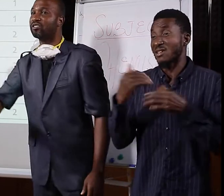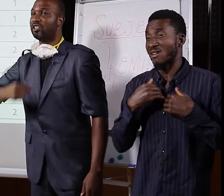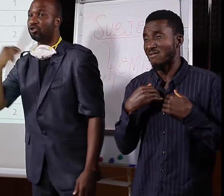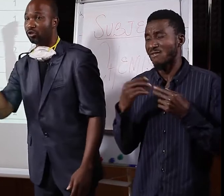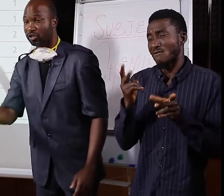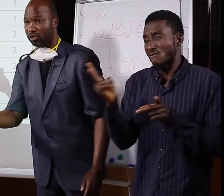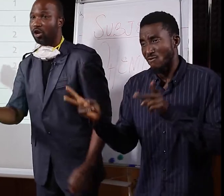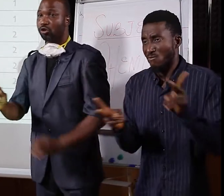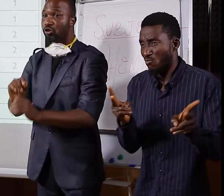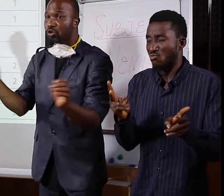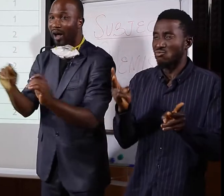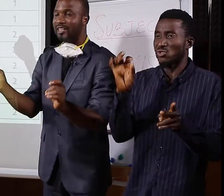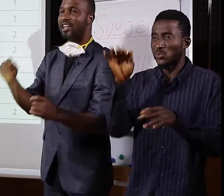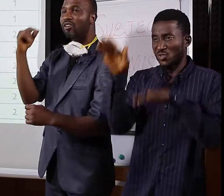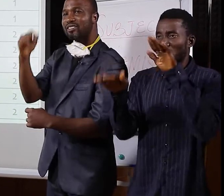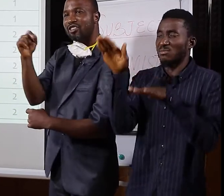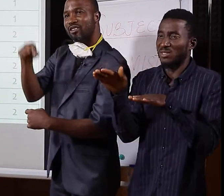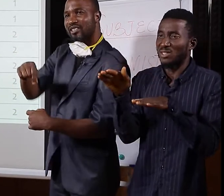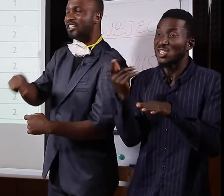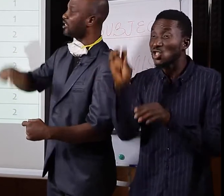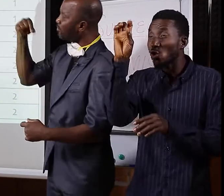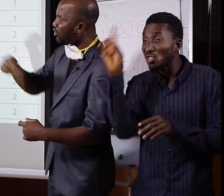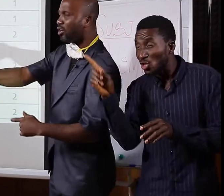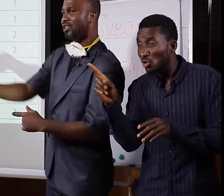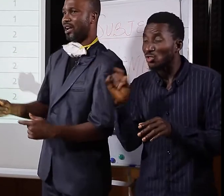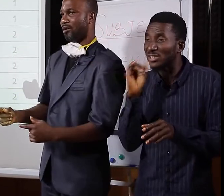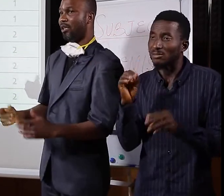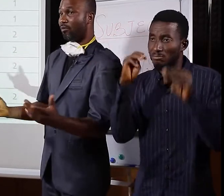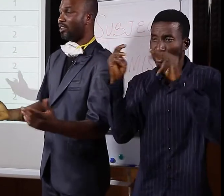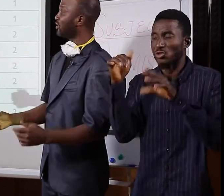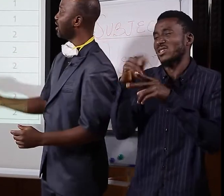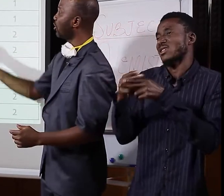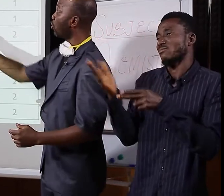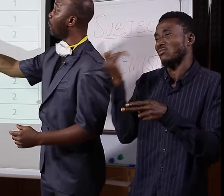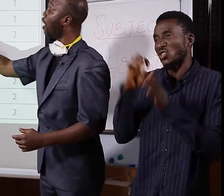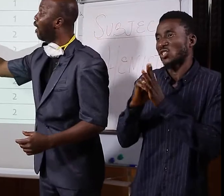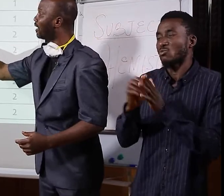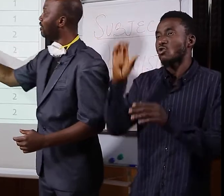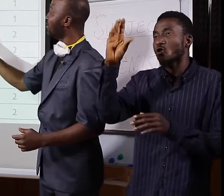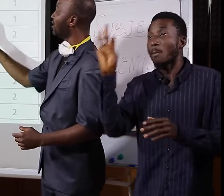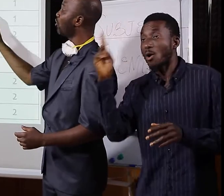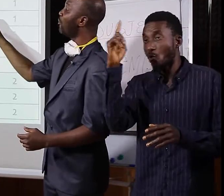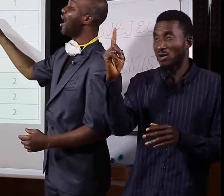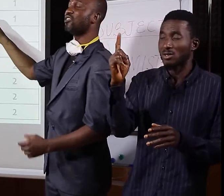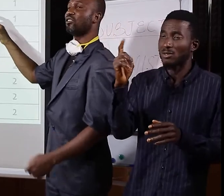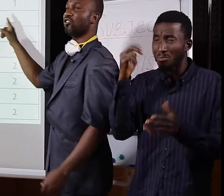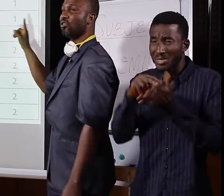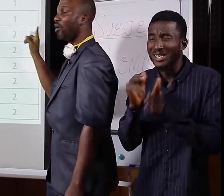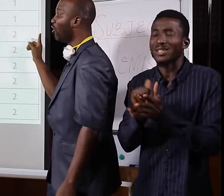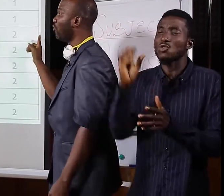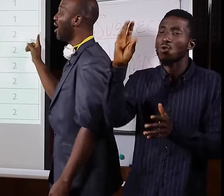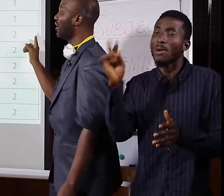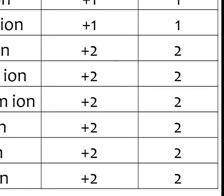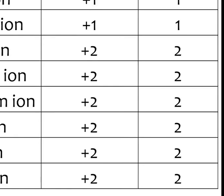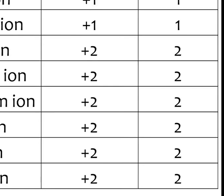variable oxidation state. So usually the oxidation state is mentioned in their name. For instance, copper 1, meaning that copper has oxidation number